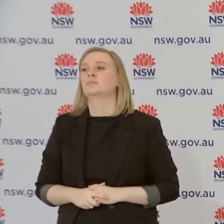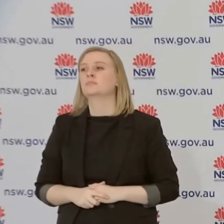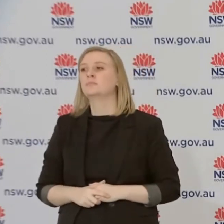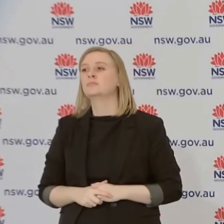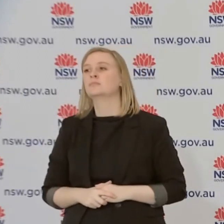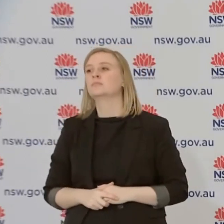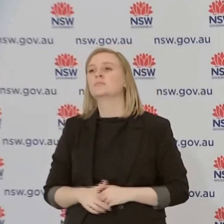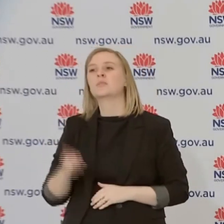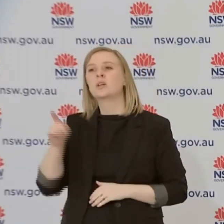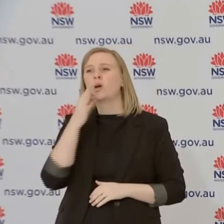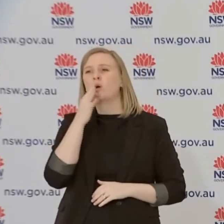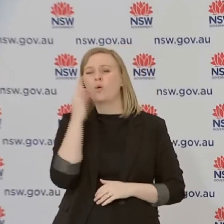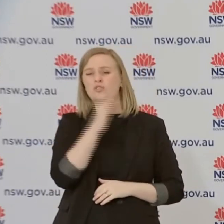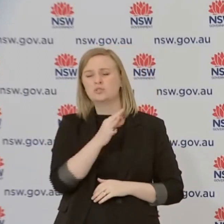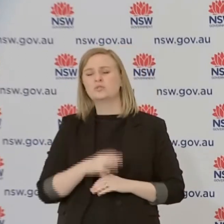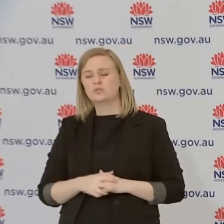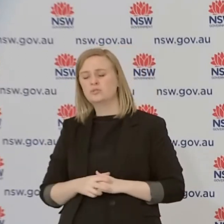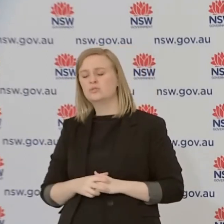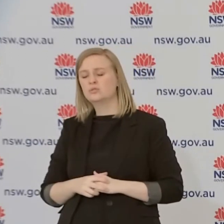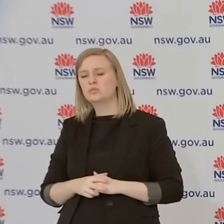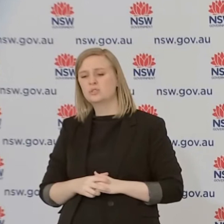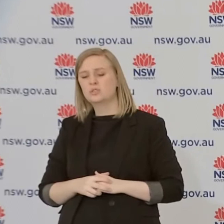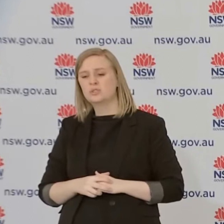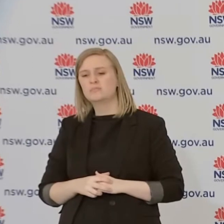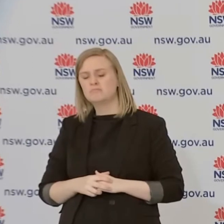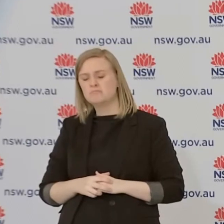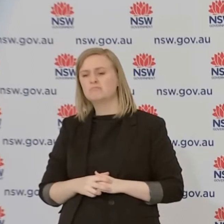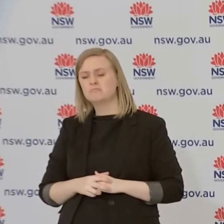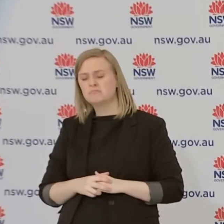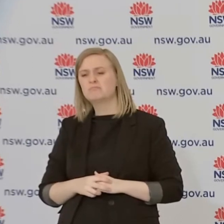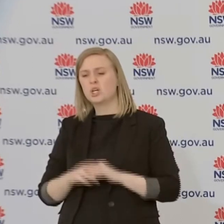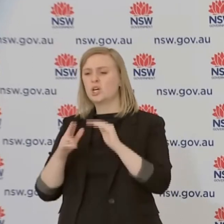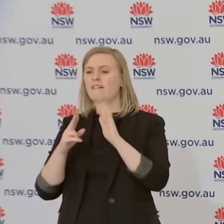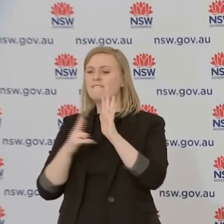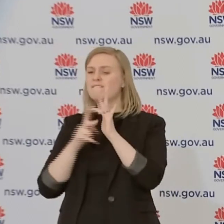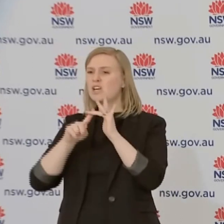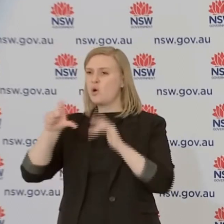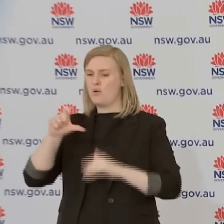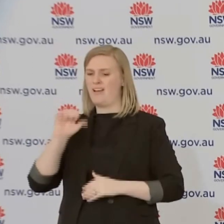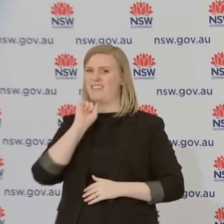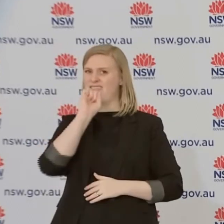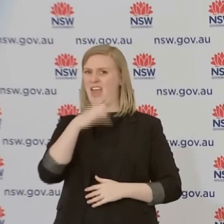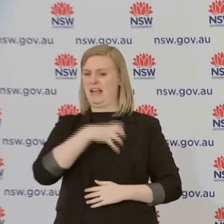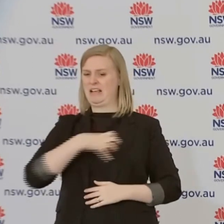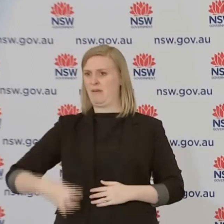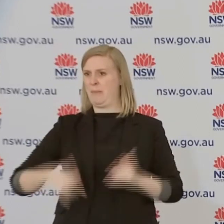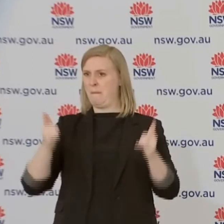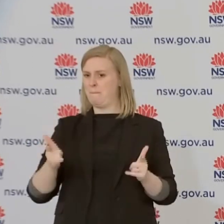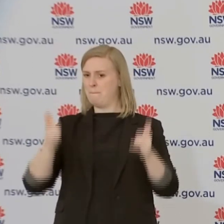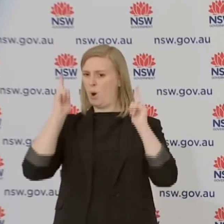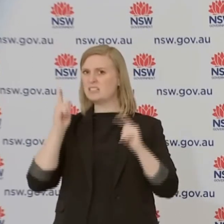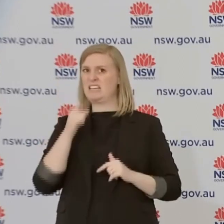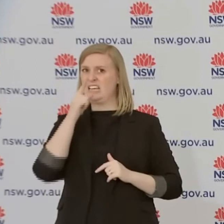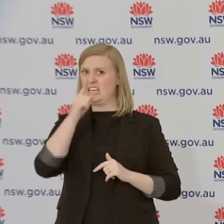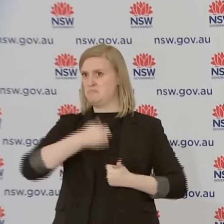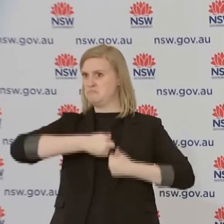Victorian Health Minister has said that he has passed on to New South Wales how they do lockdowns. They've got to zero twice. The number here